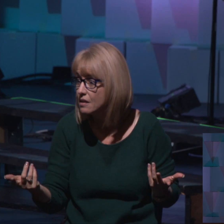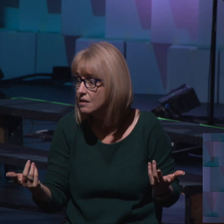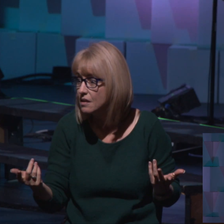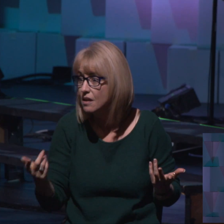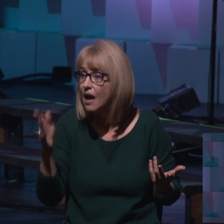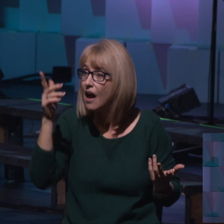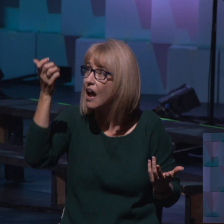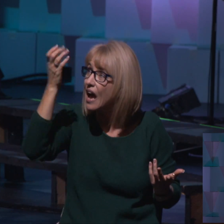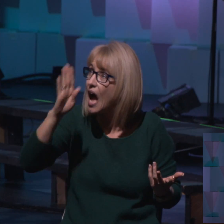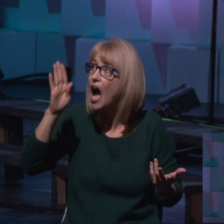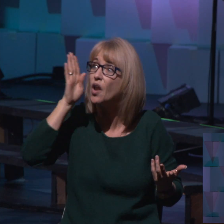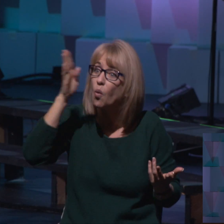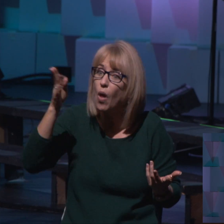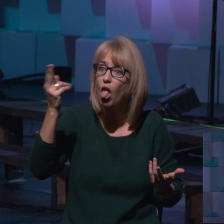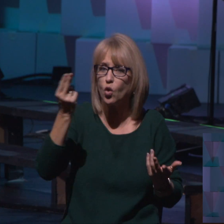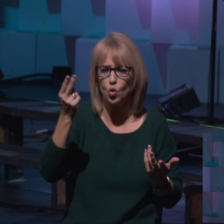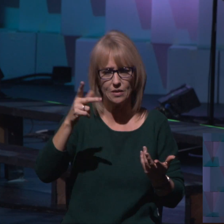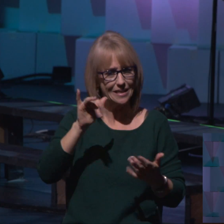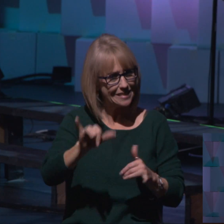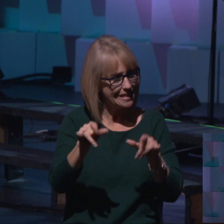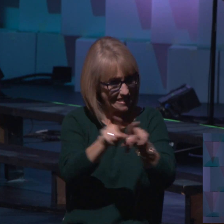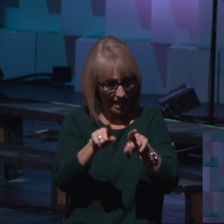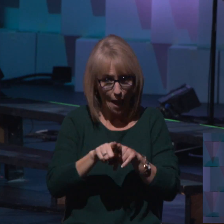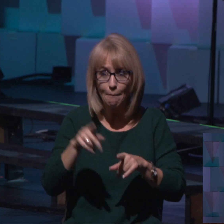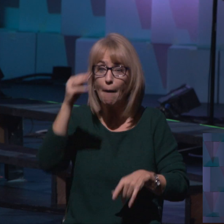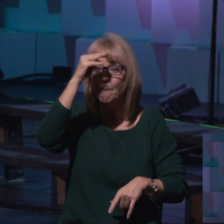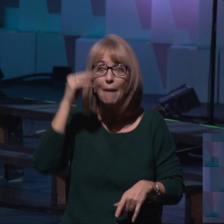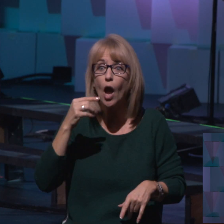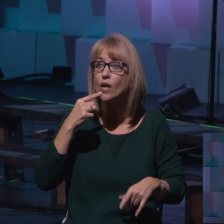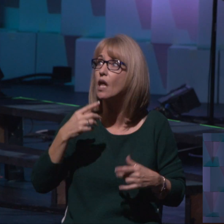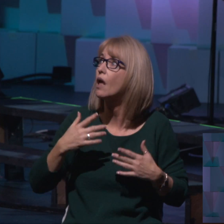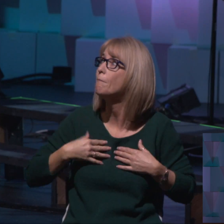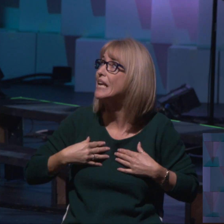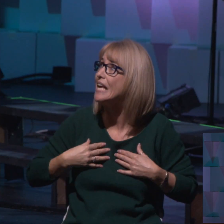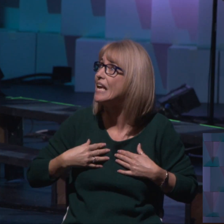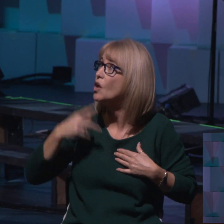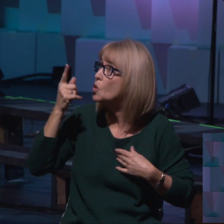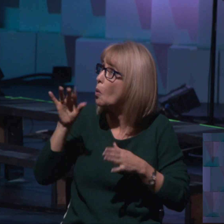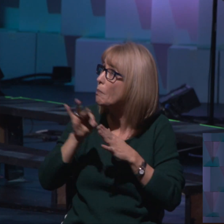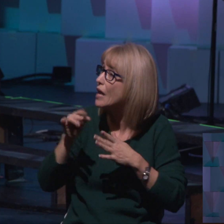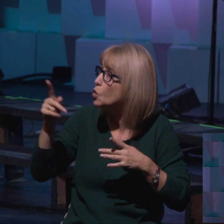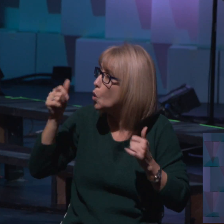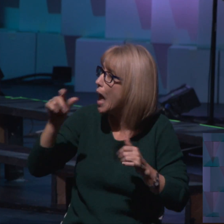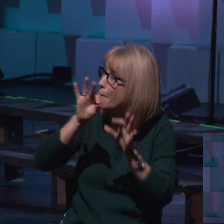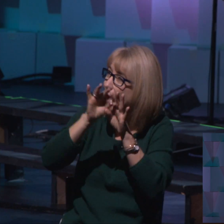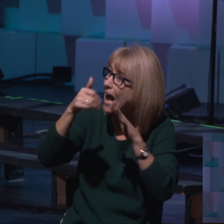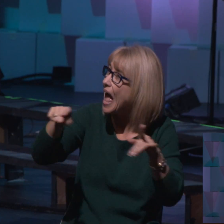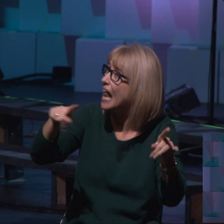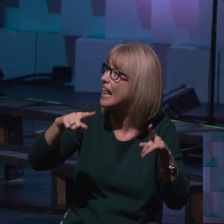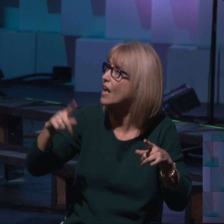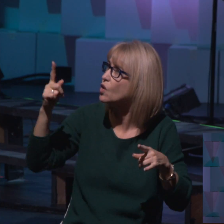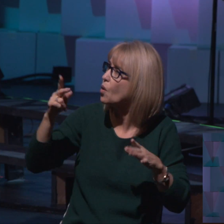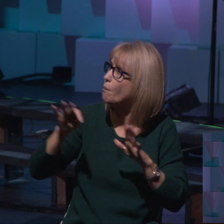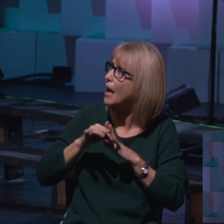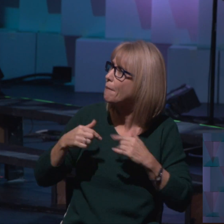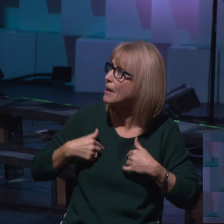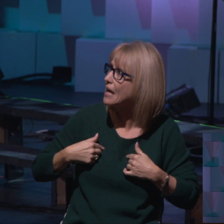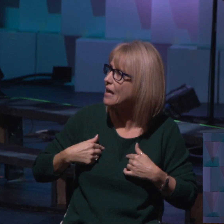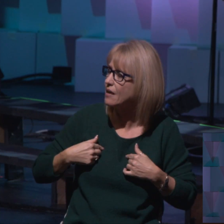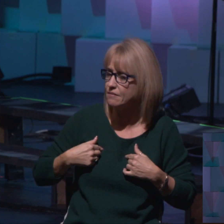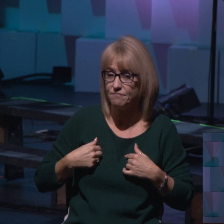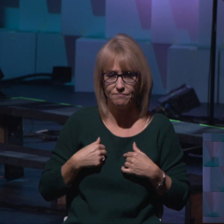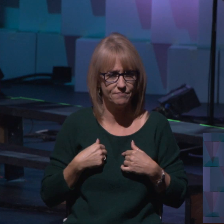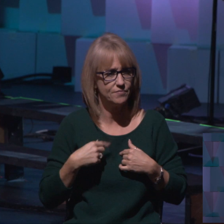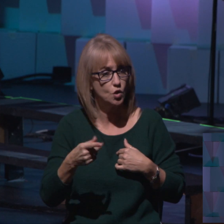so grateful that he's going to use me. It's the opposite of the attitude of Ted Turner when he said, if I only had a little humility, I would be